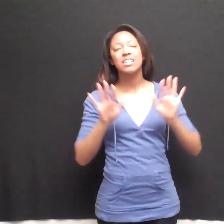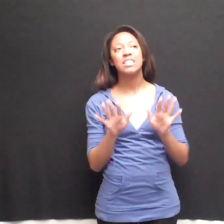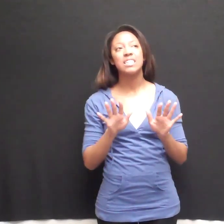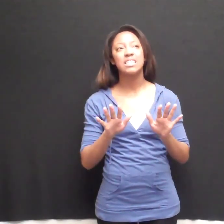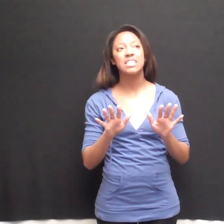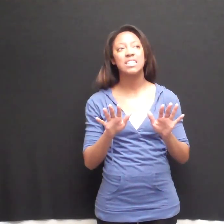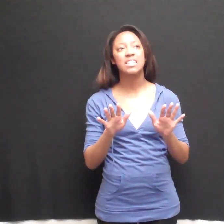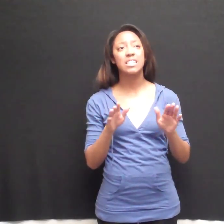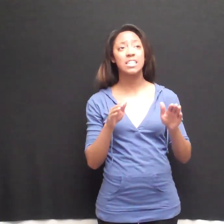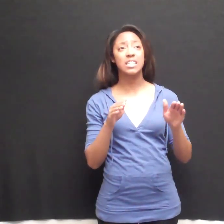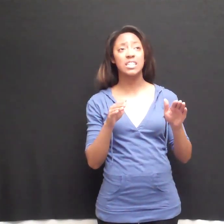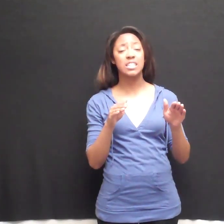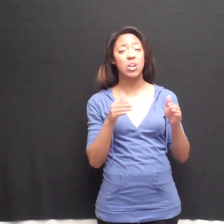season away from being broke.